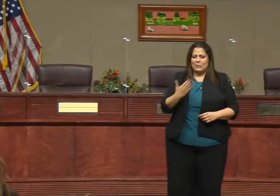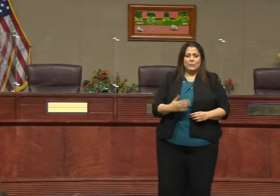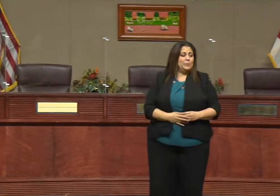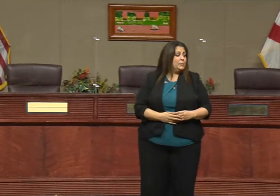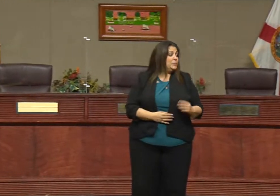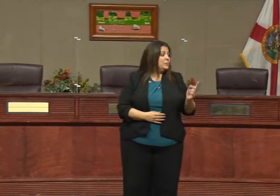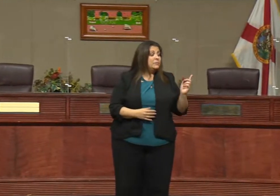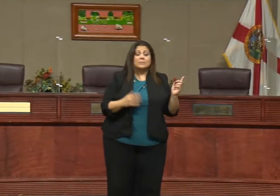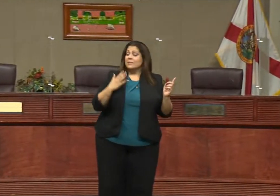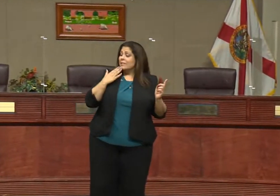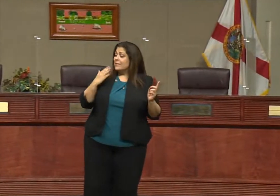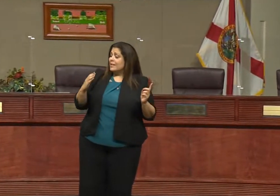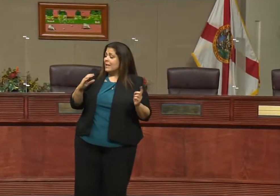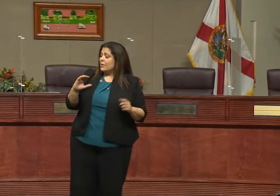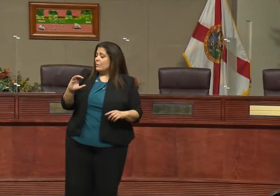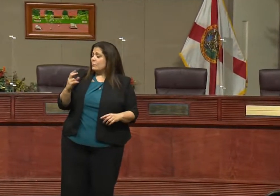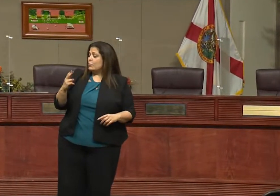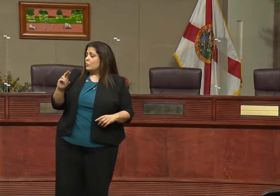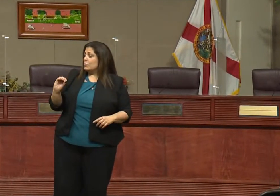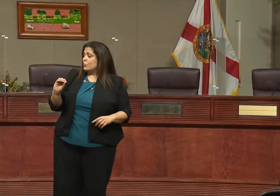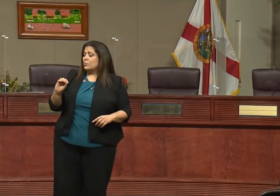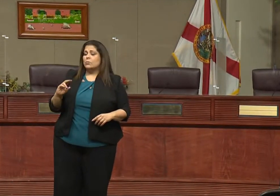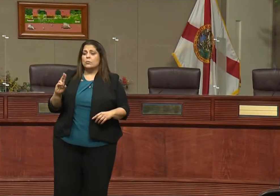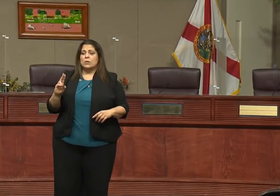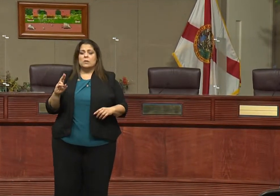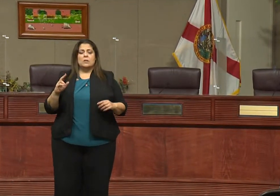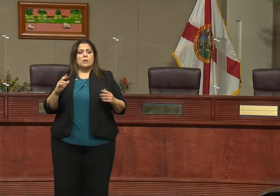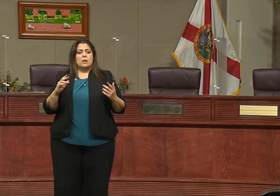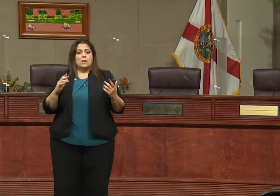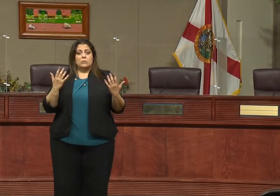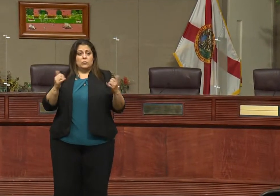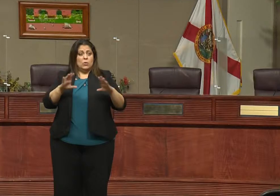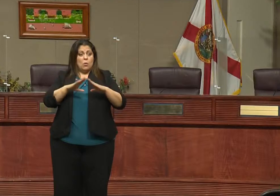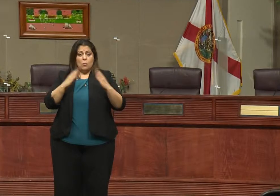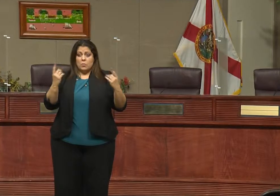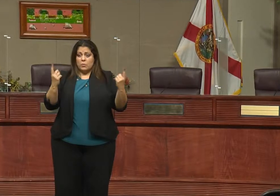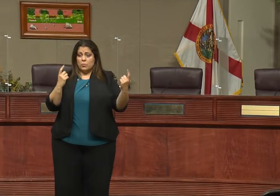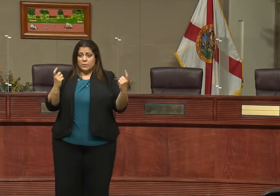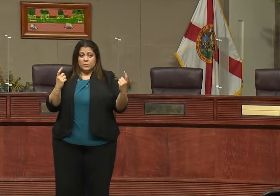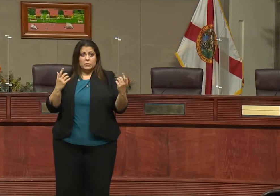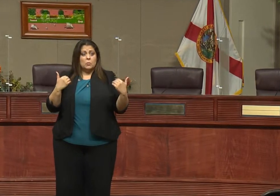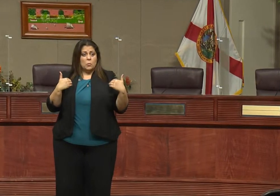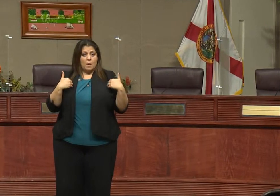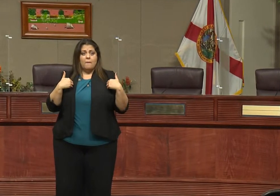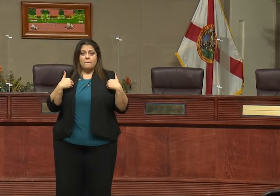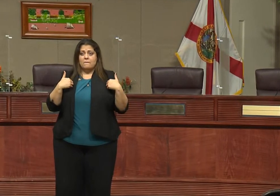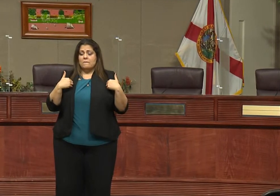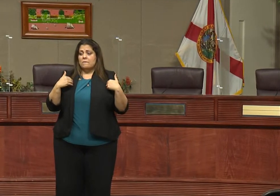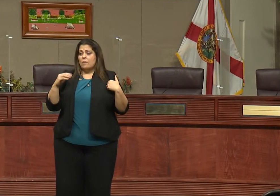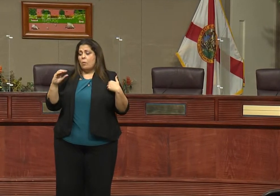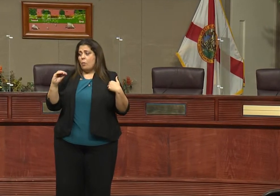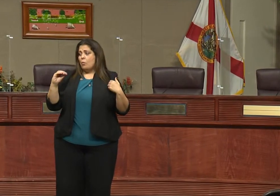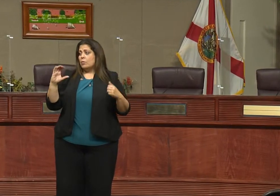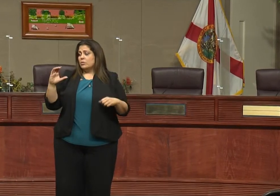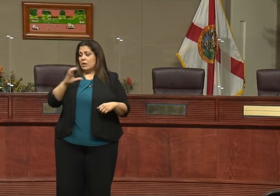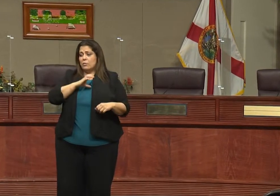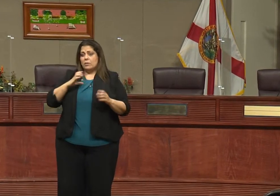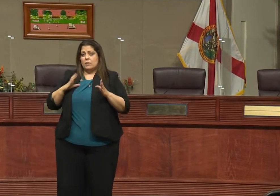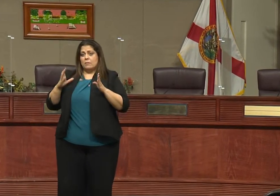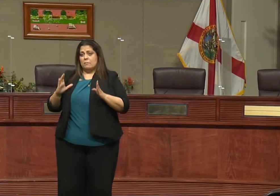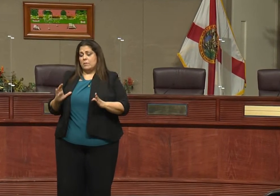All right, thank you, Ms. Shu. At this time, we'll open it up for questions. We do have Orange County Commissioner